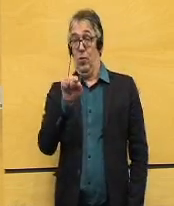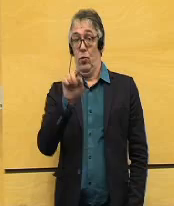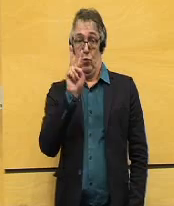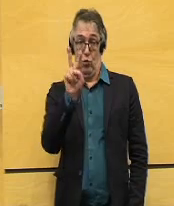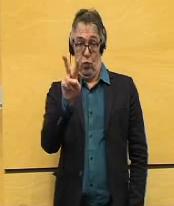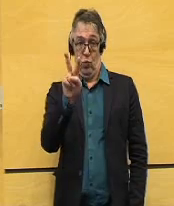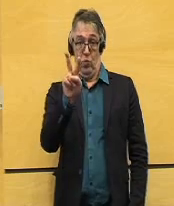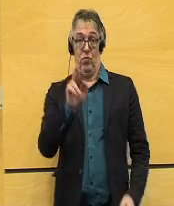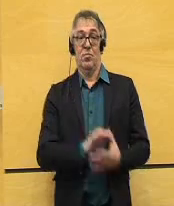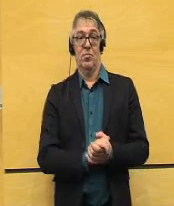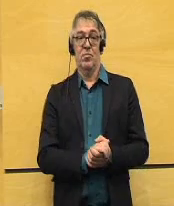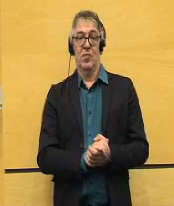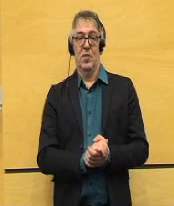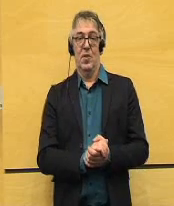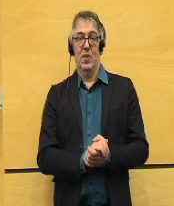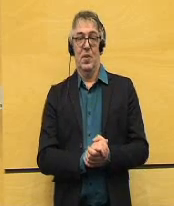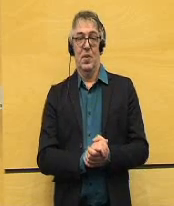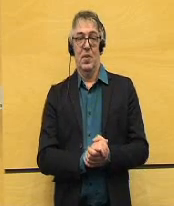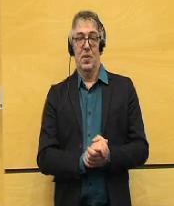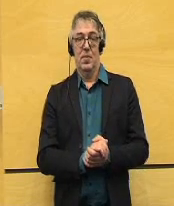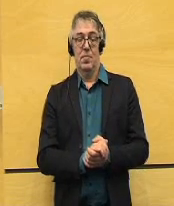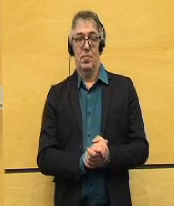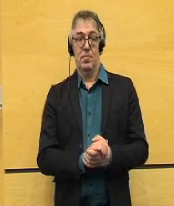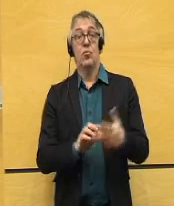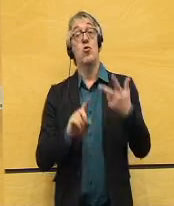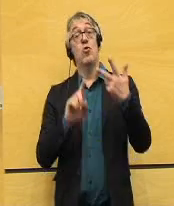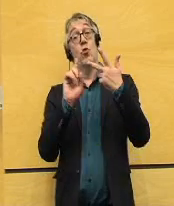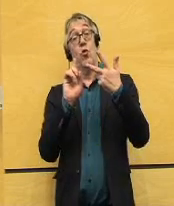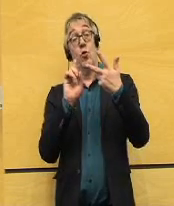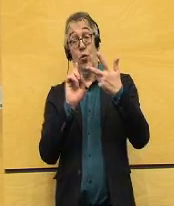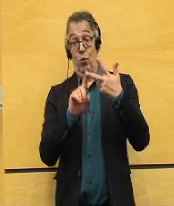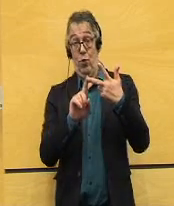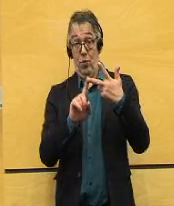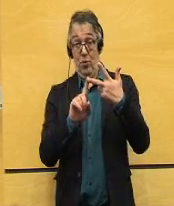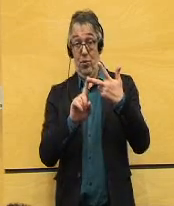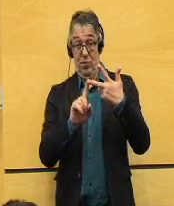of 2007. Thirdly, it is true